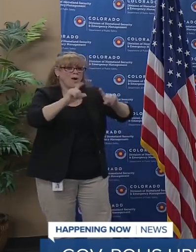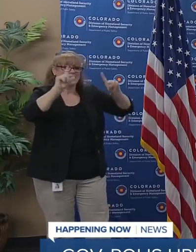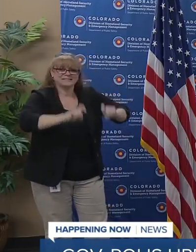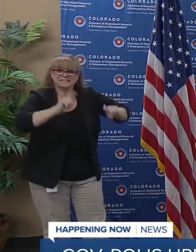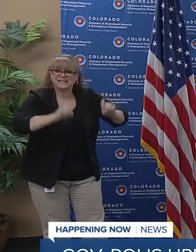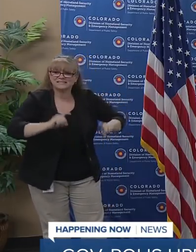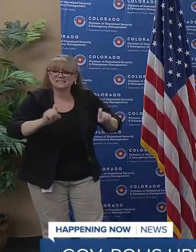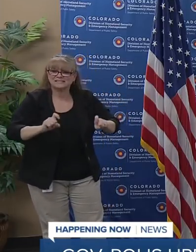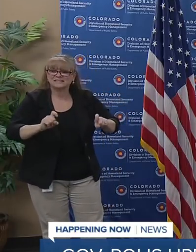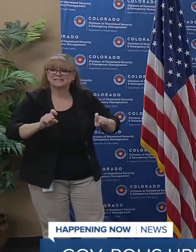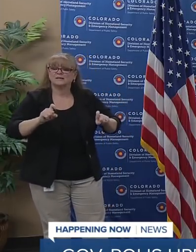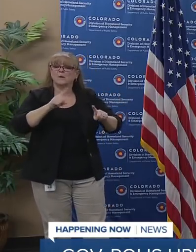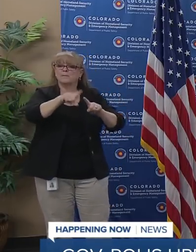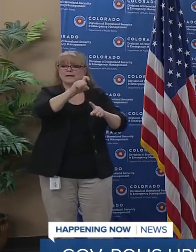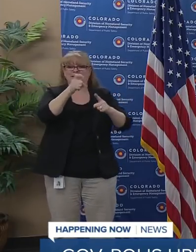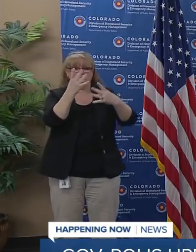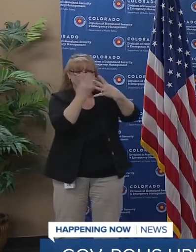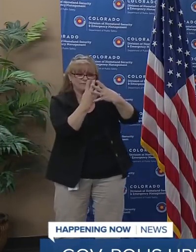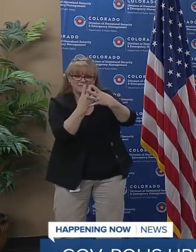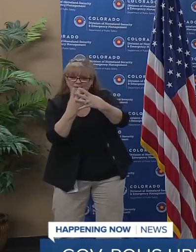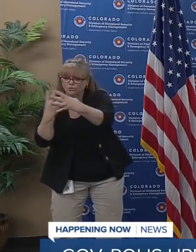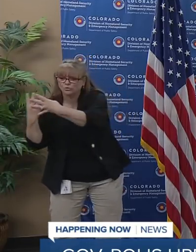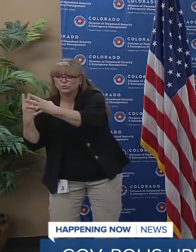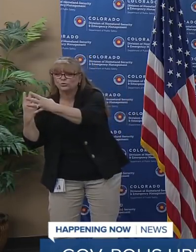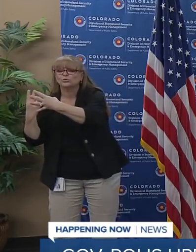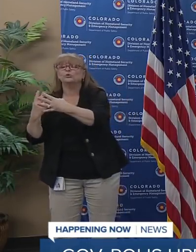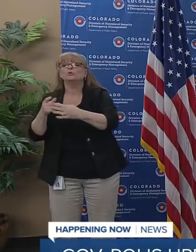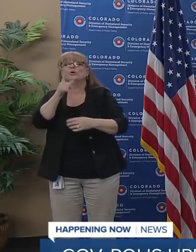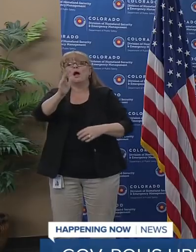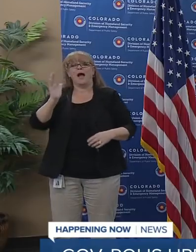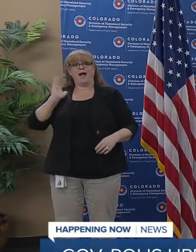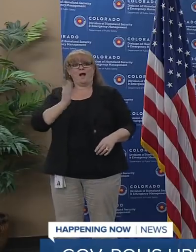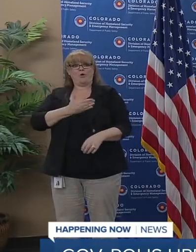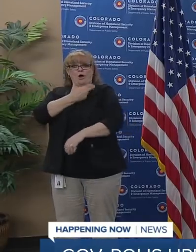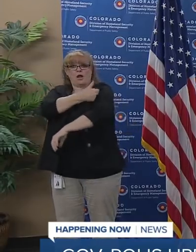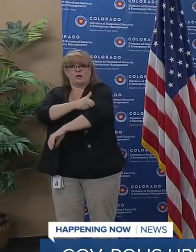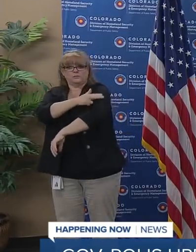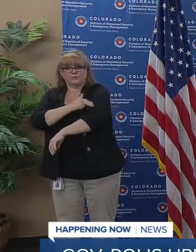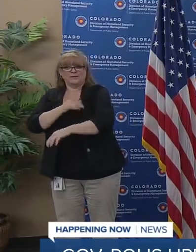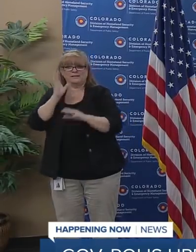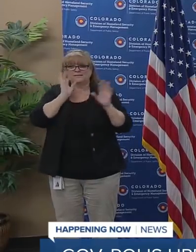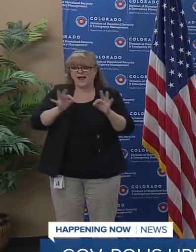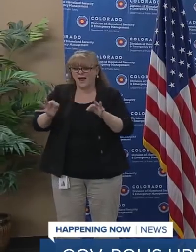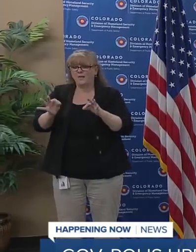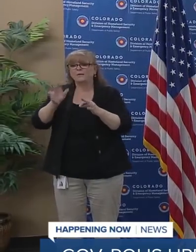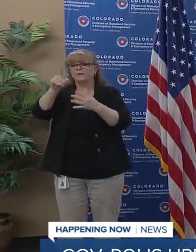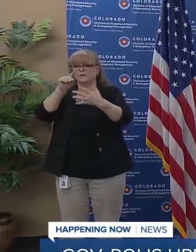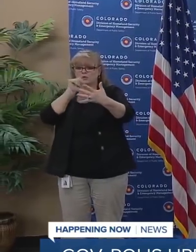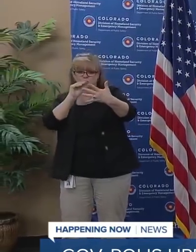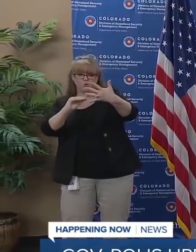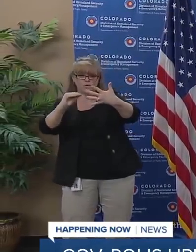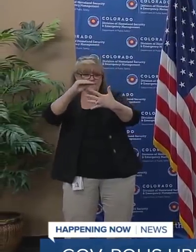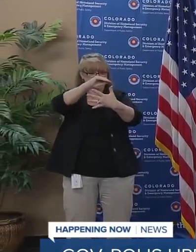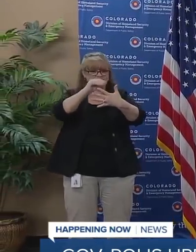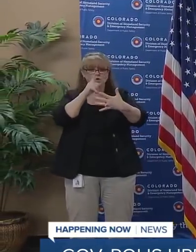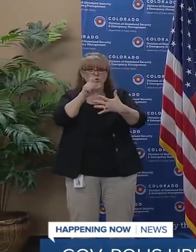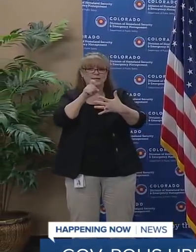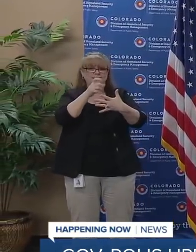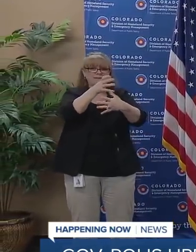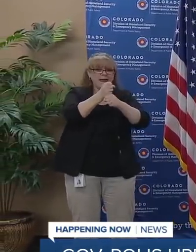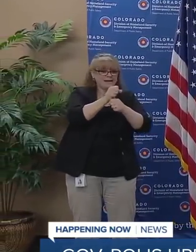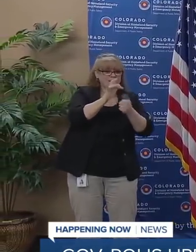healthcare partners, UC Health, Kaiser, others. They are focused on prioritizing tests for those who need medical care, as well as scaling their hospital beds